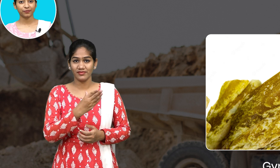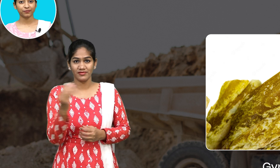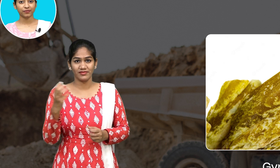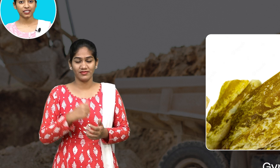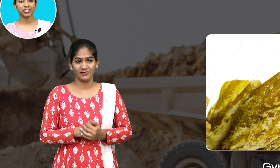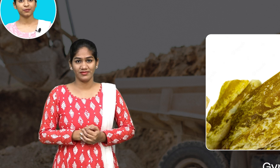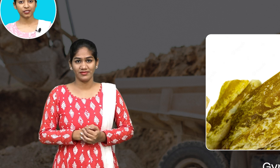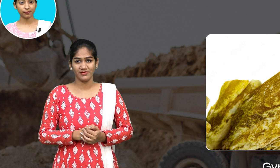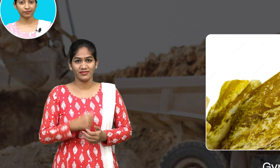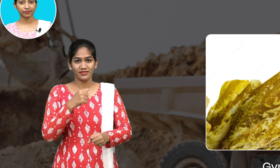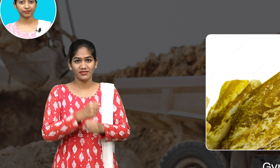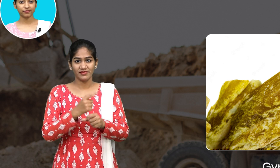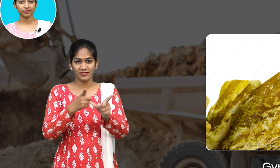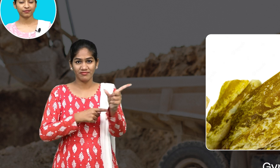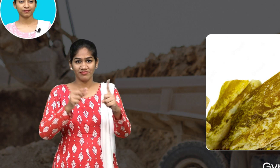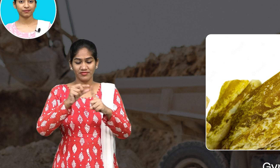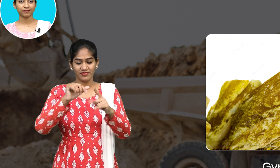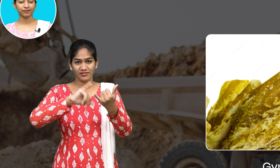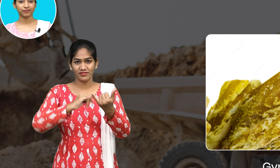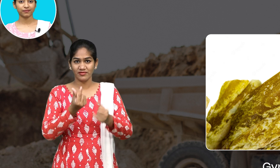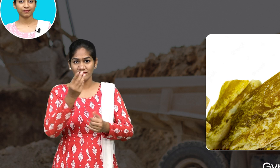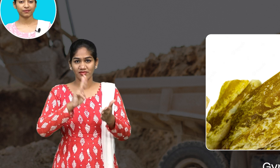and gypsum